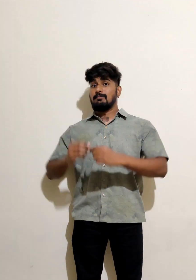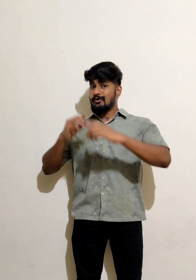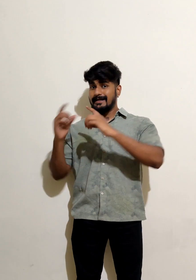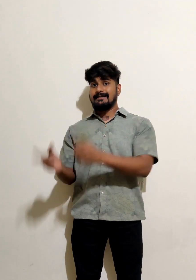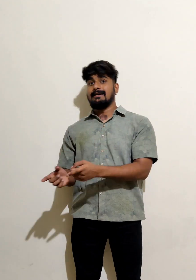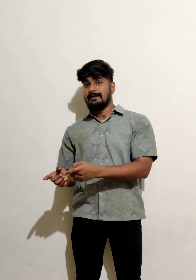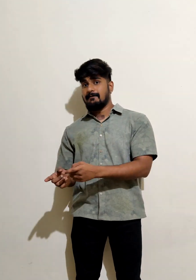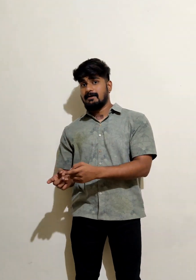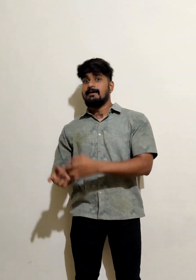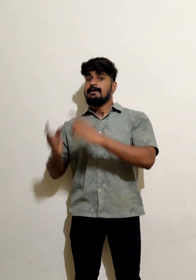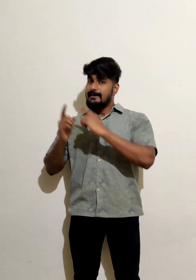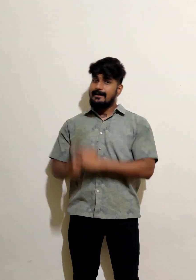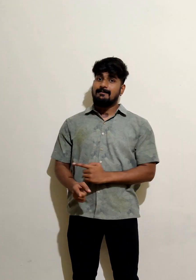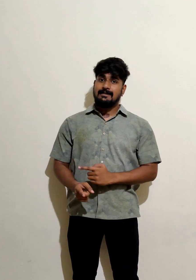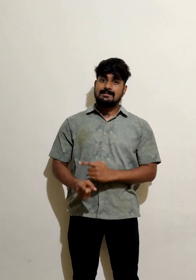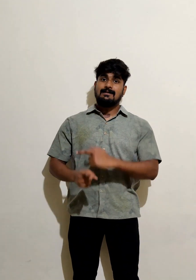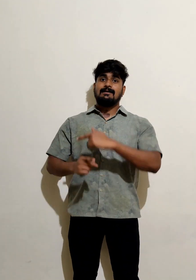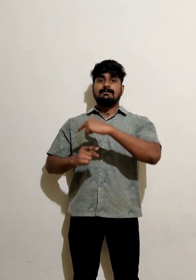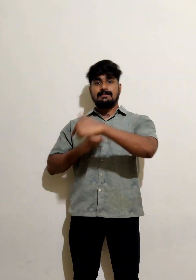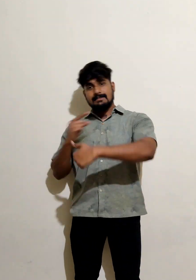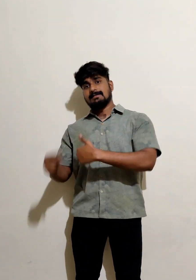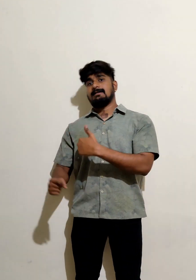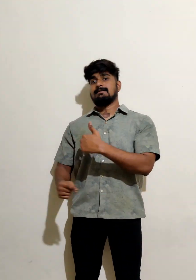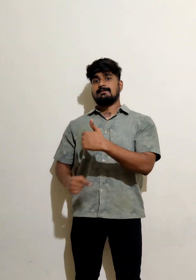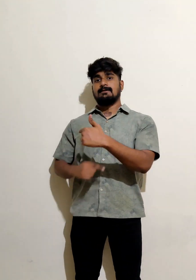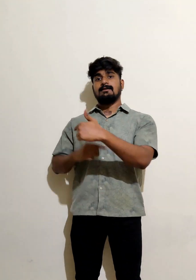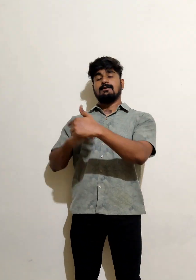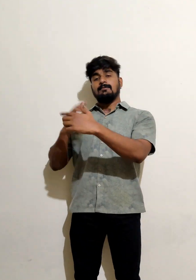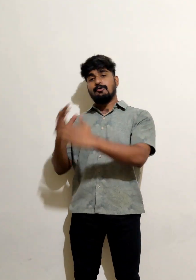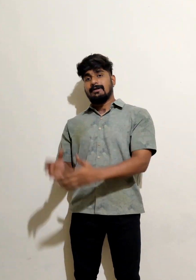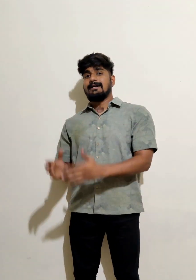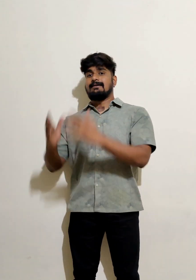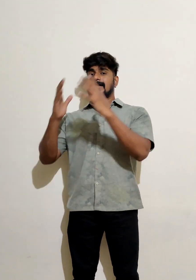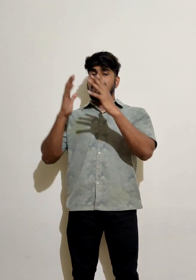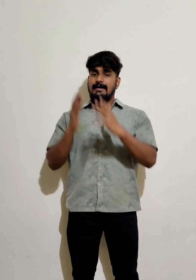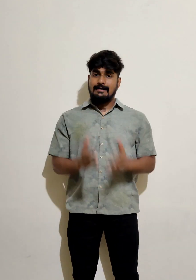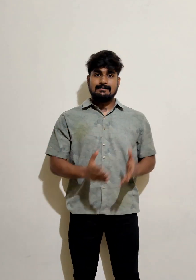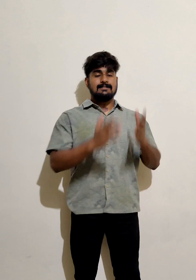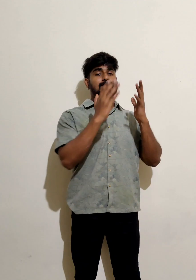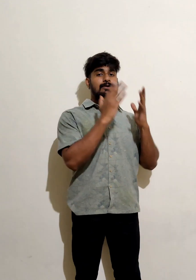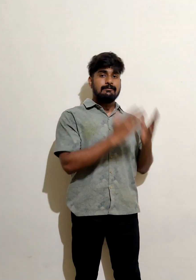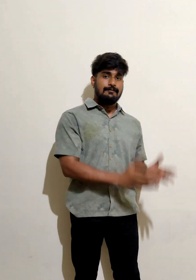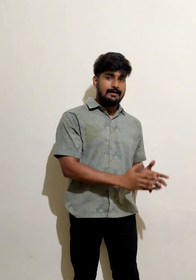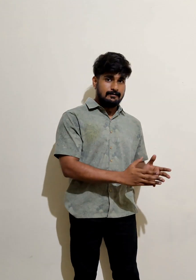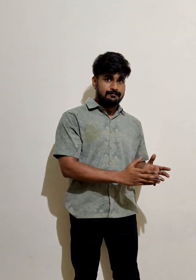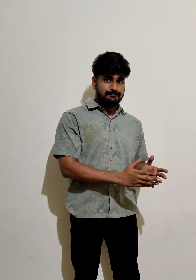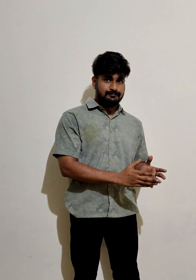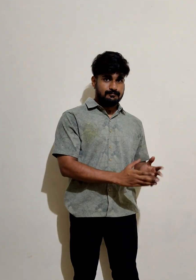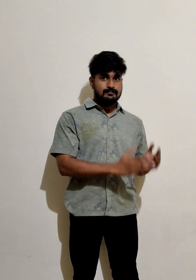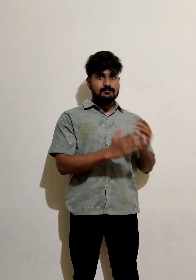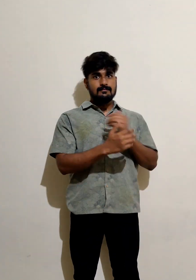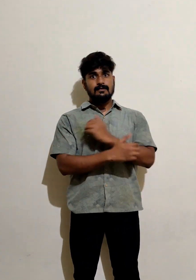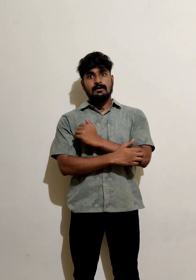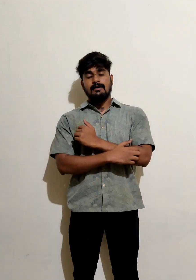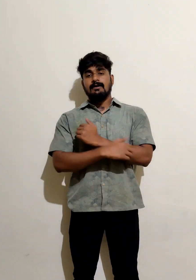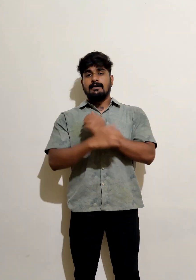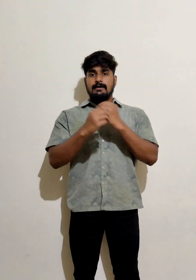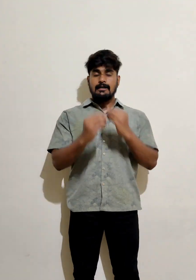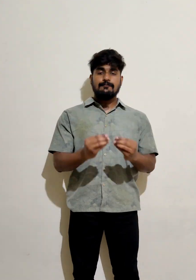the protected keyword, it means this is the protected access modifier. If